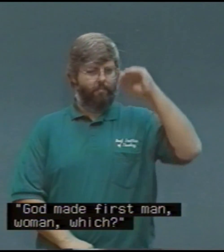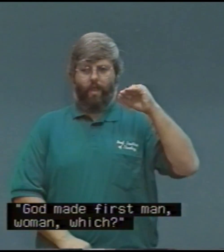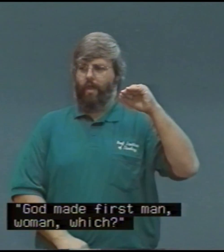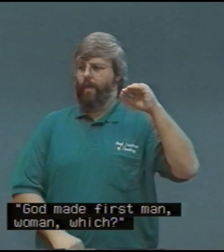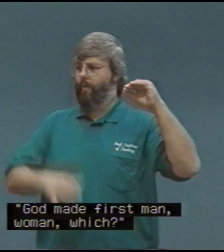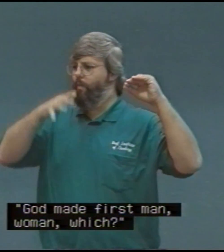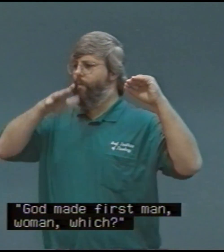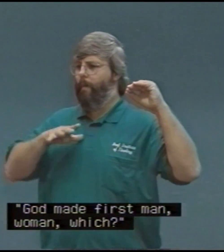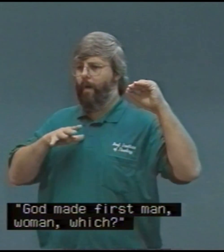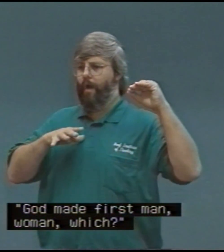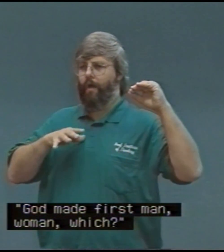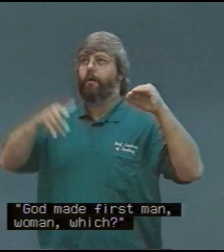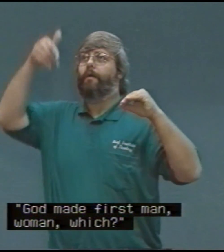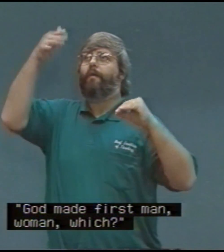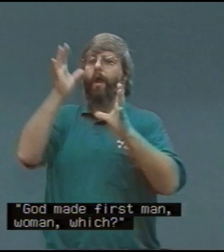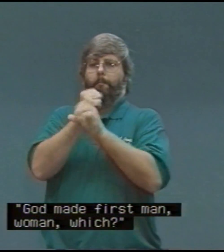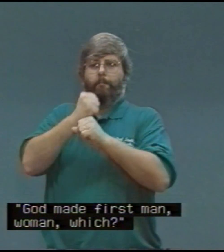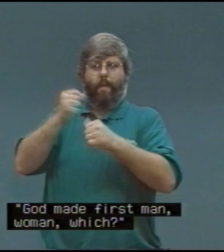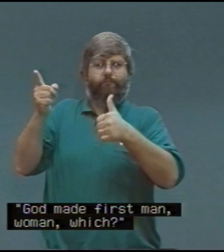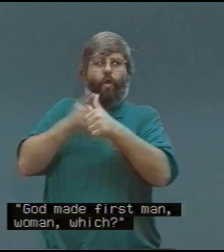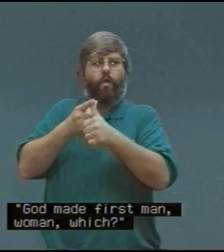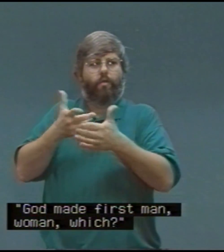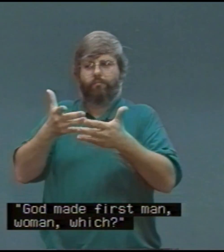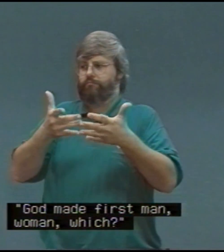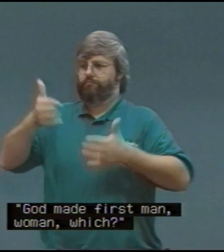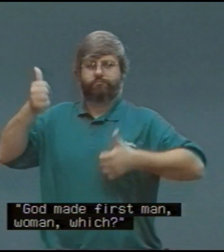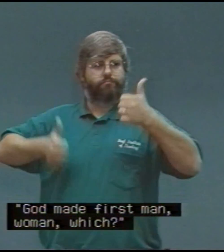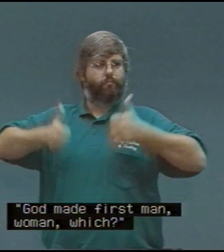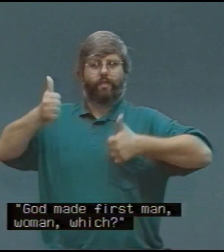God made first man, woman, which?